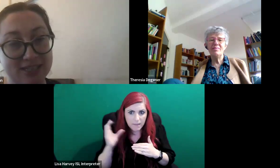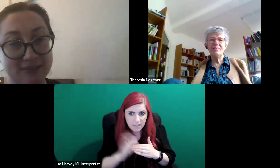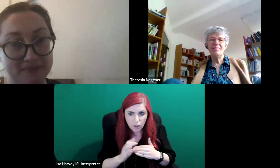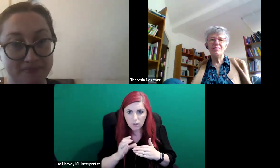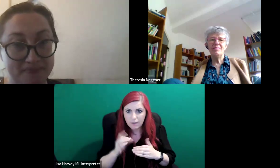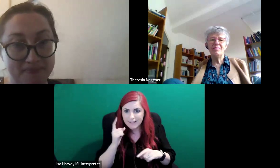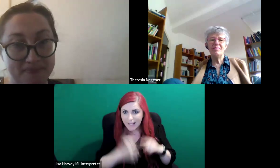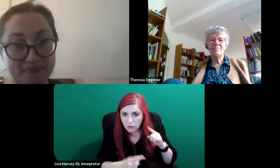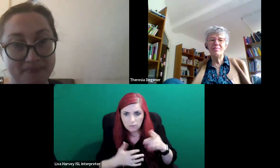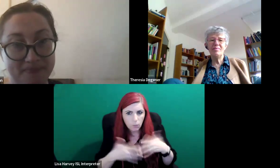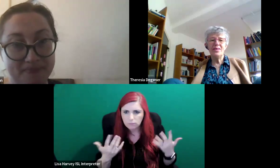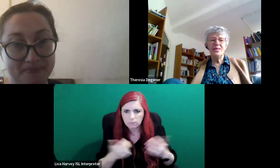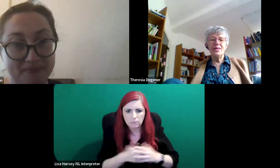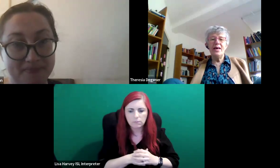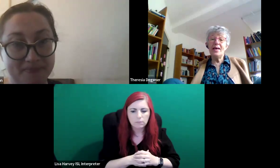sanction on the state?